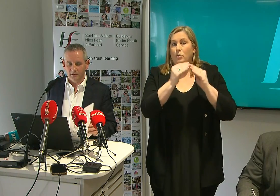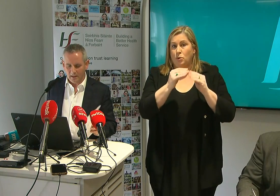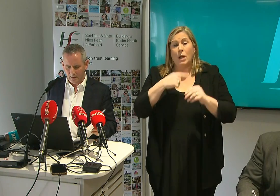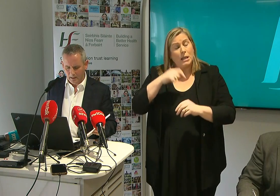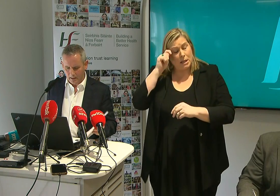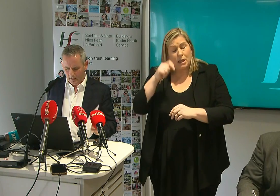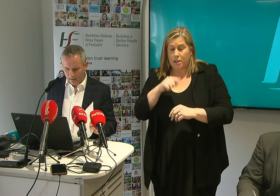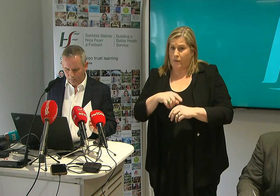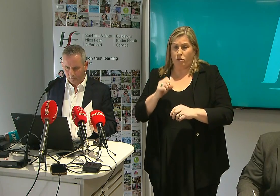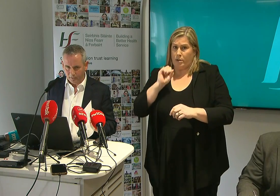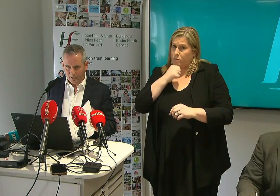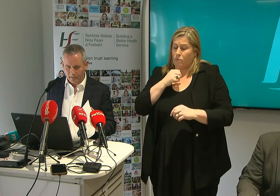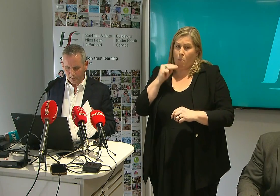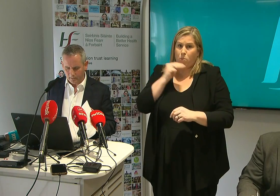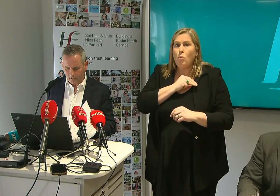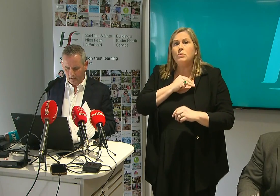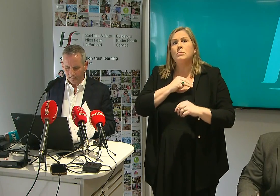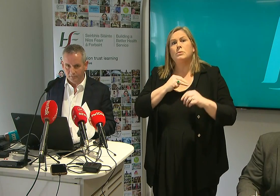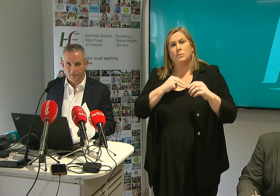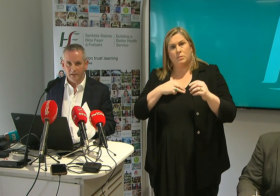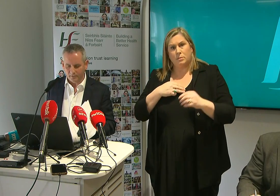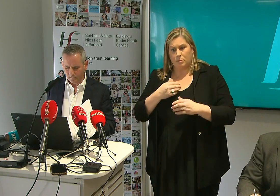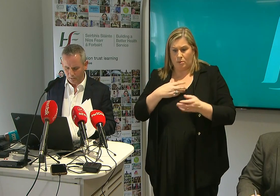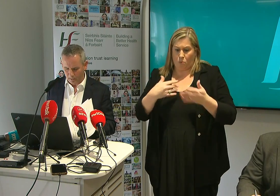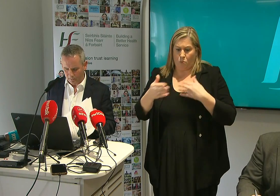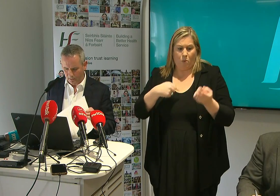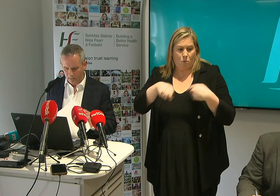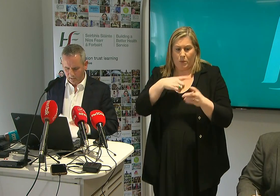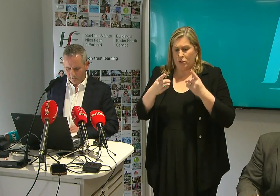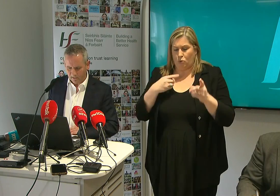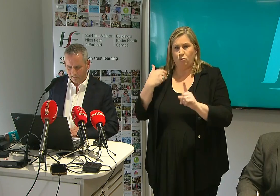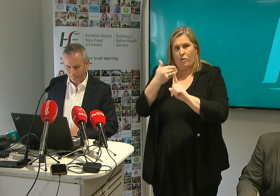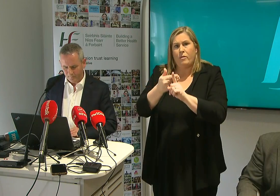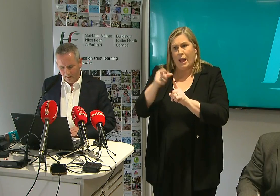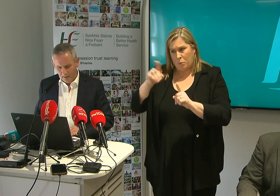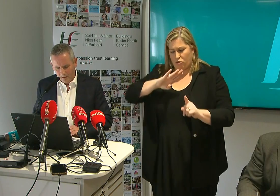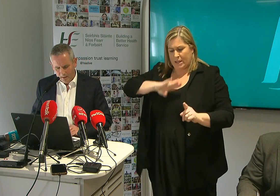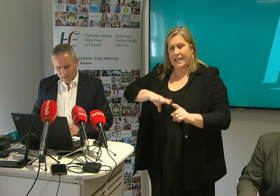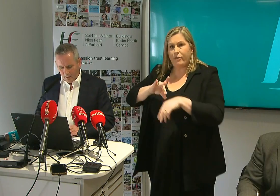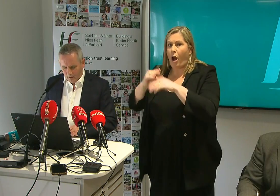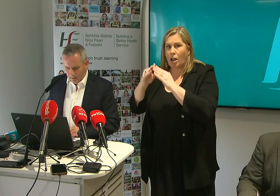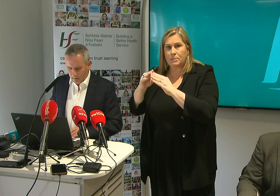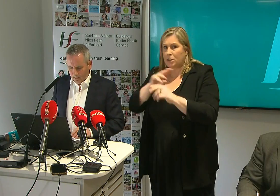things previously, and will provide a level of relief to our acute hospital system.